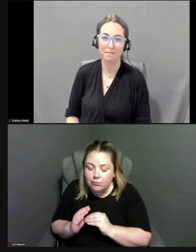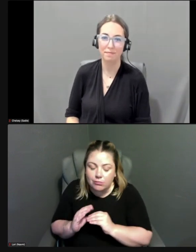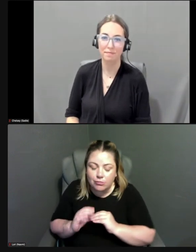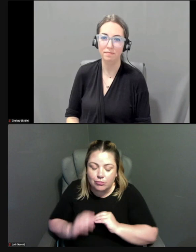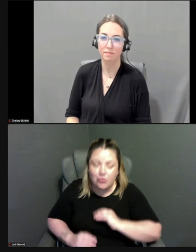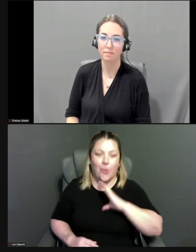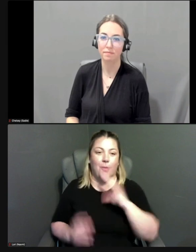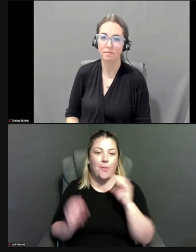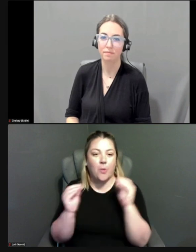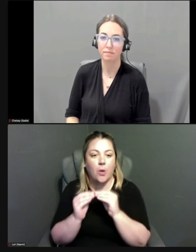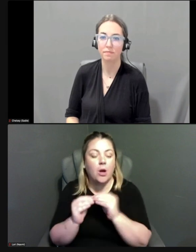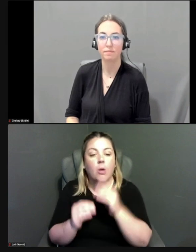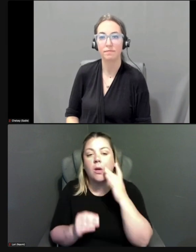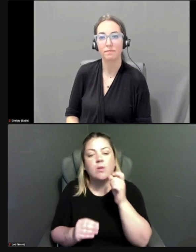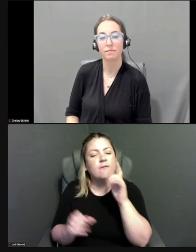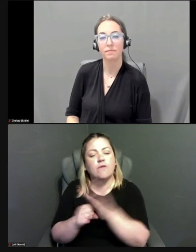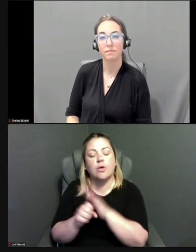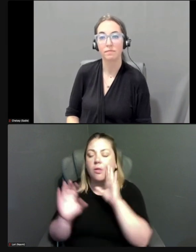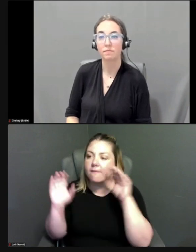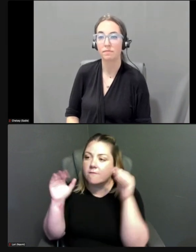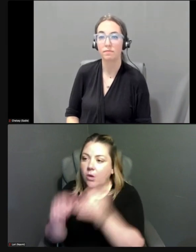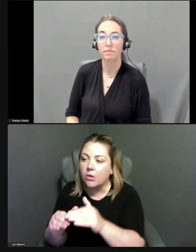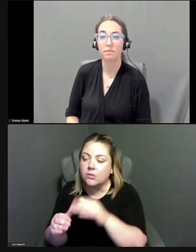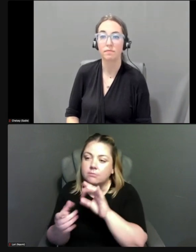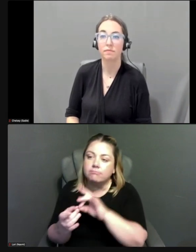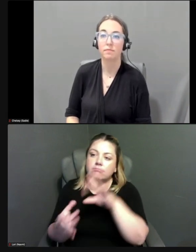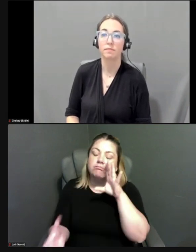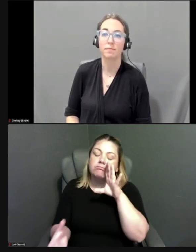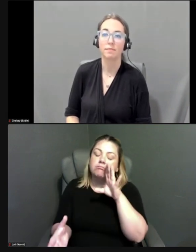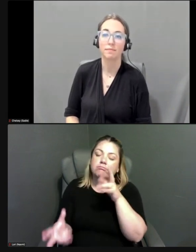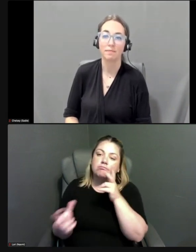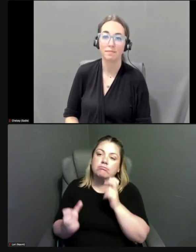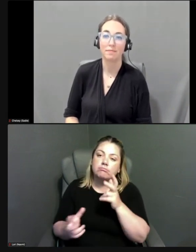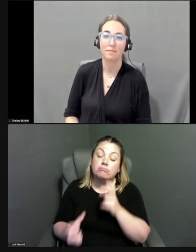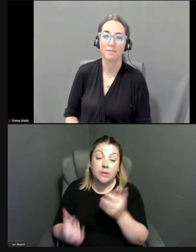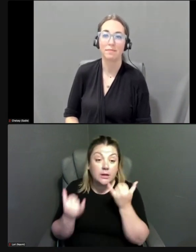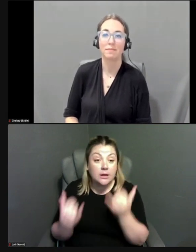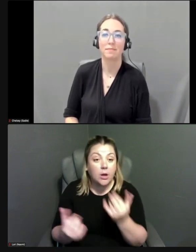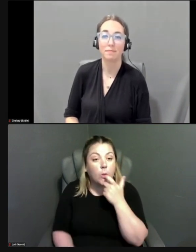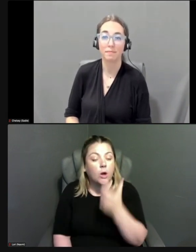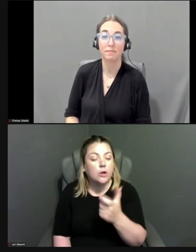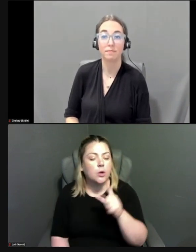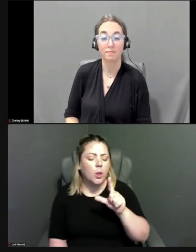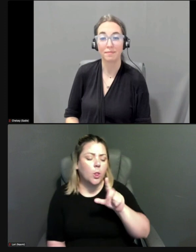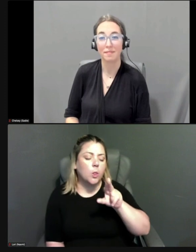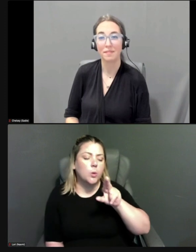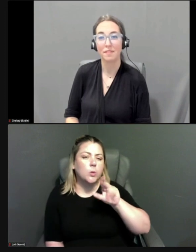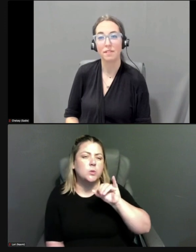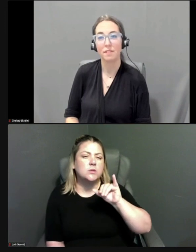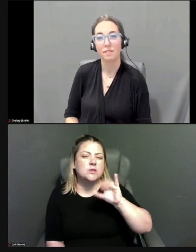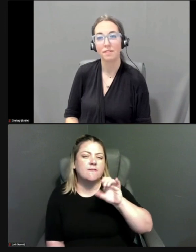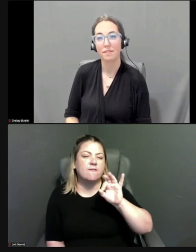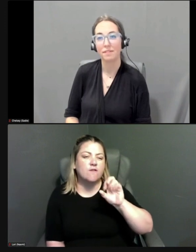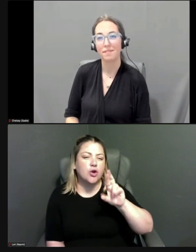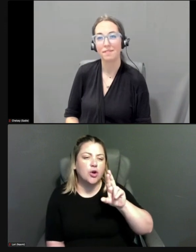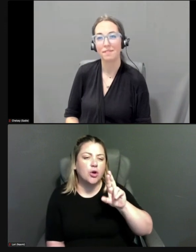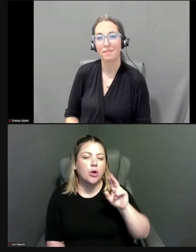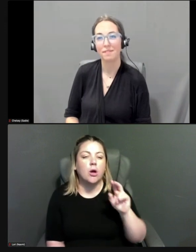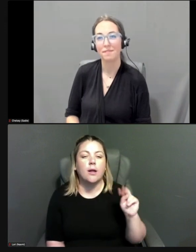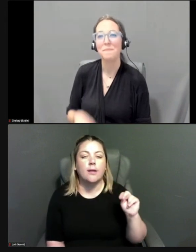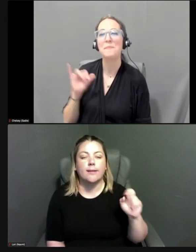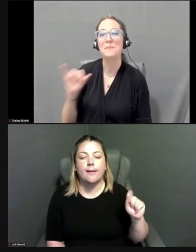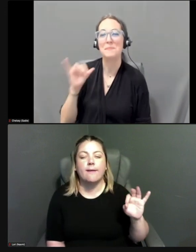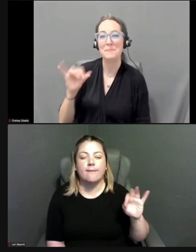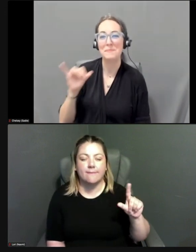pure escapism. And I am currently binging Lucifer on Netflix. I guess another